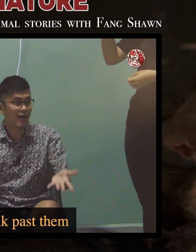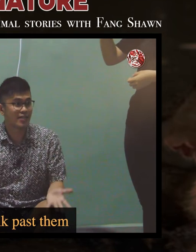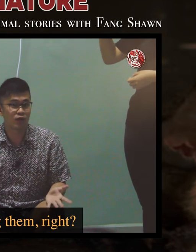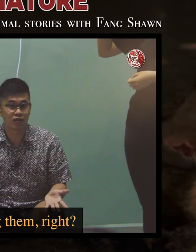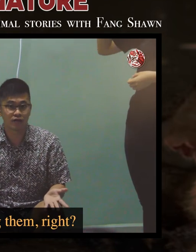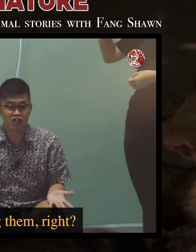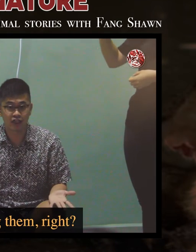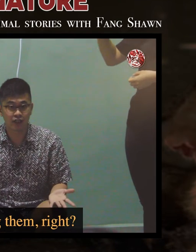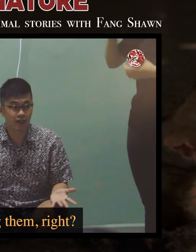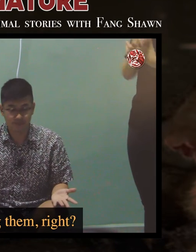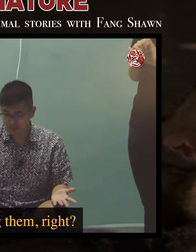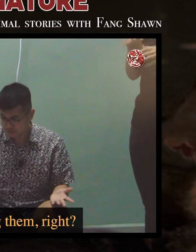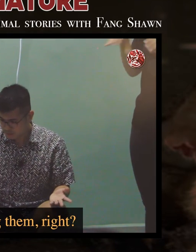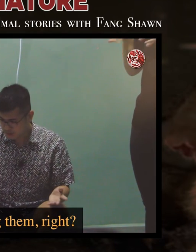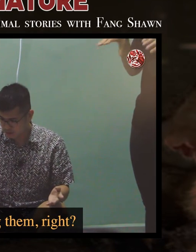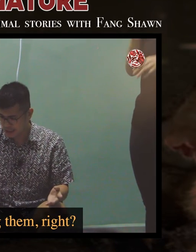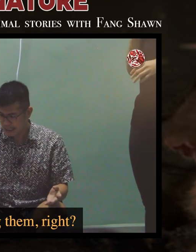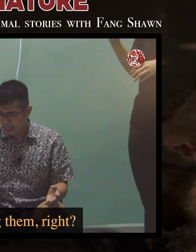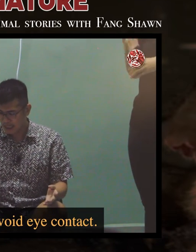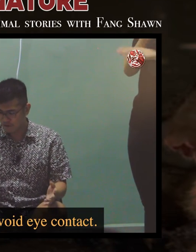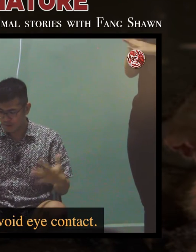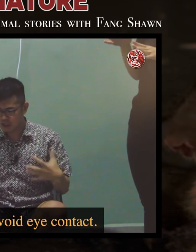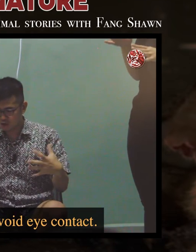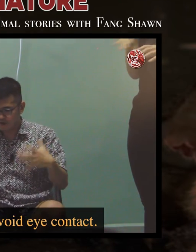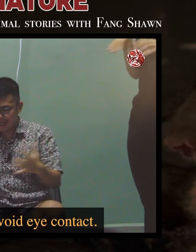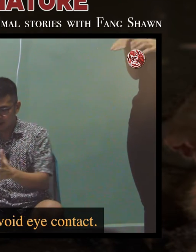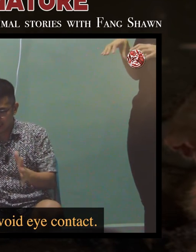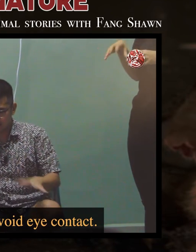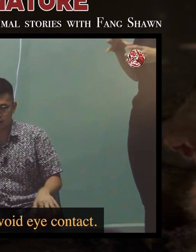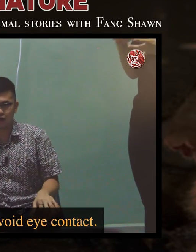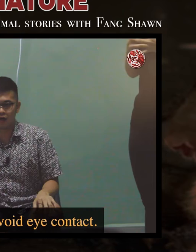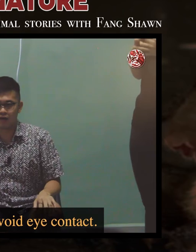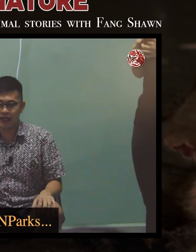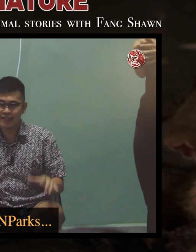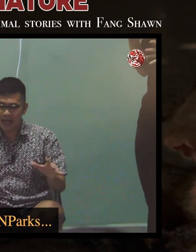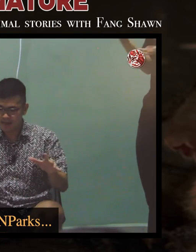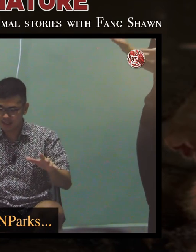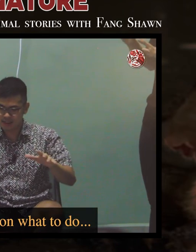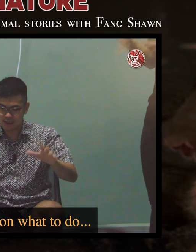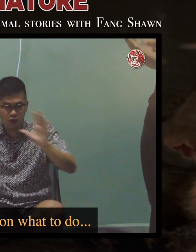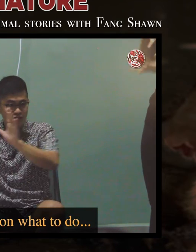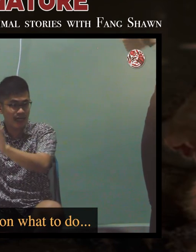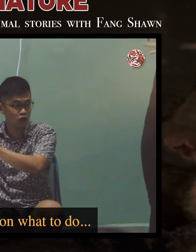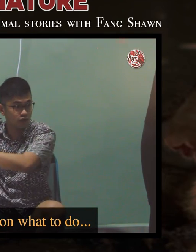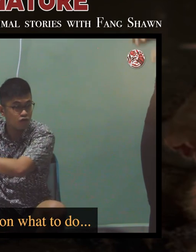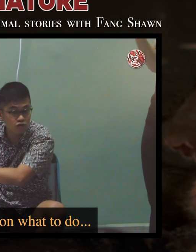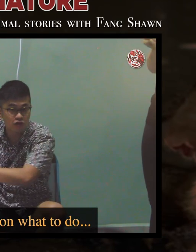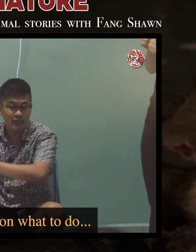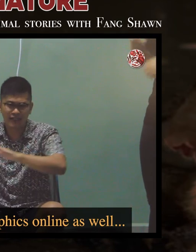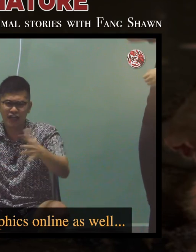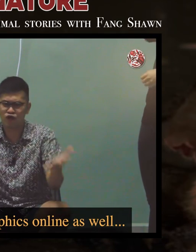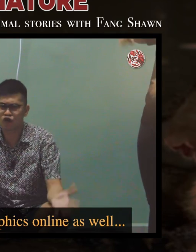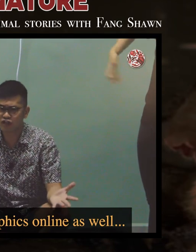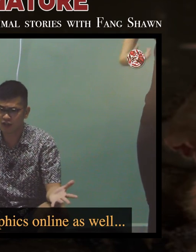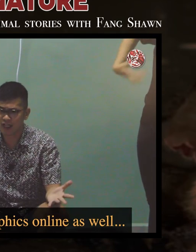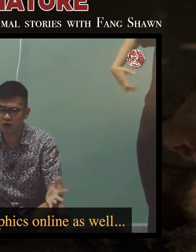walk past them without agitating them, right? And for me, it's to avoid eye contact. And I think NParks, they do have signs on what to do. I